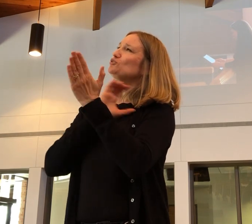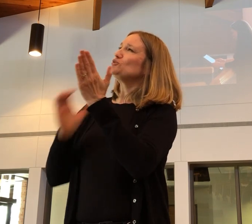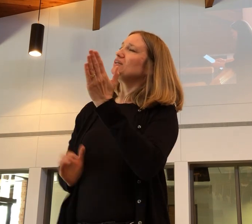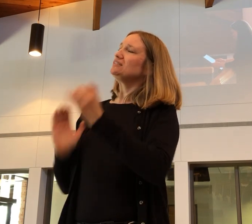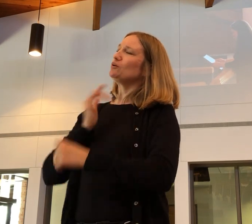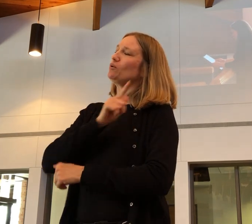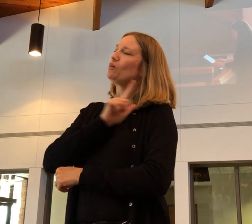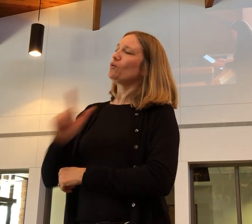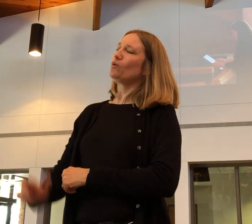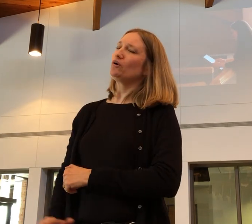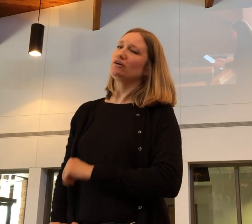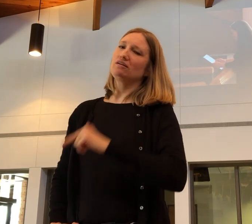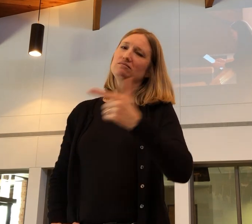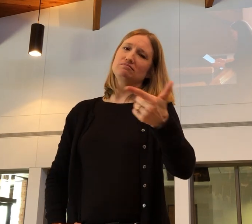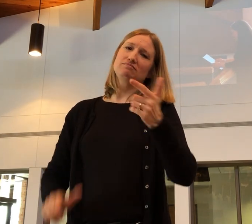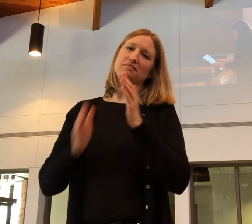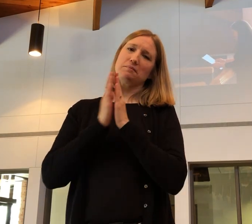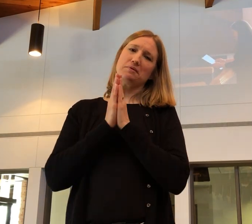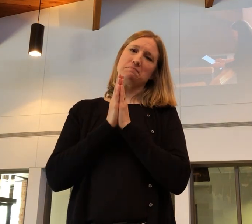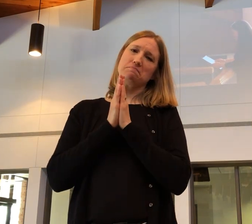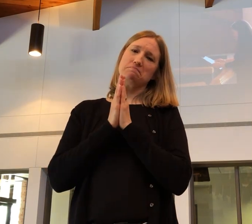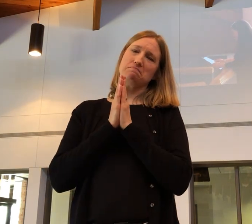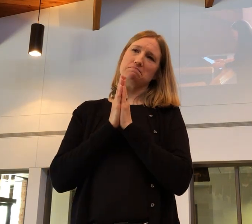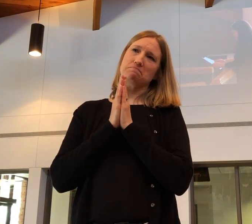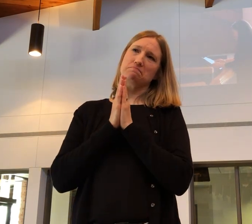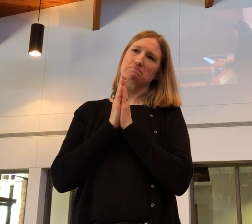Lord. Amen.